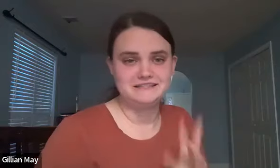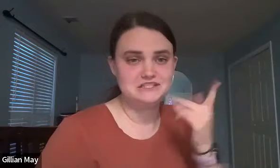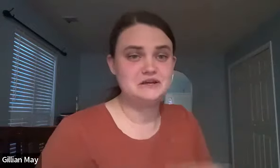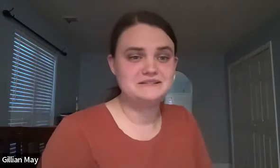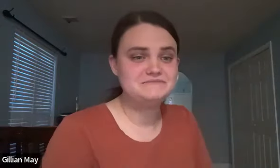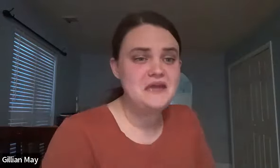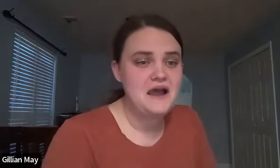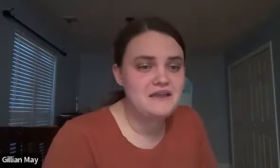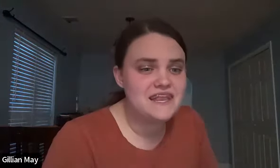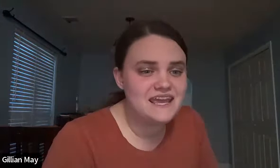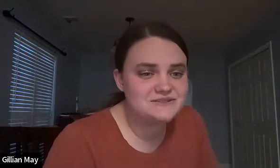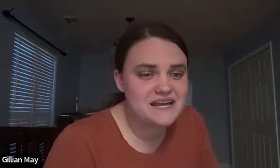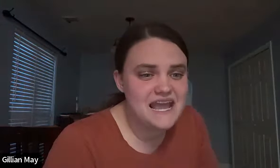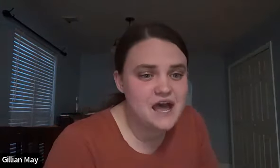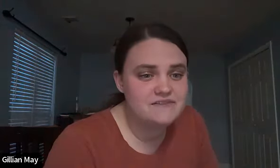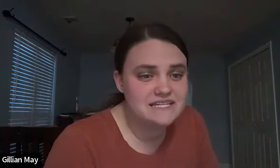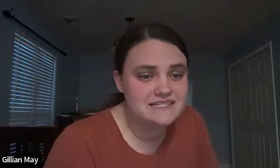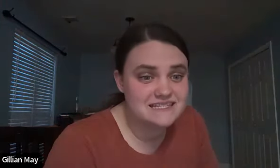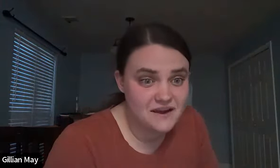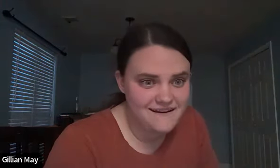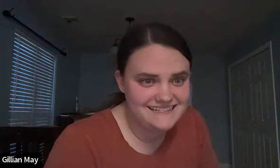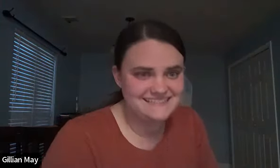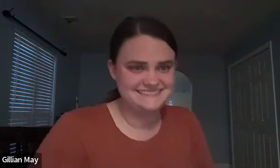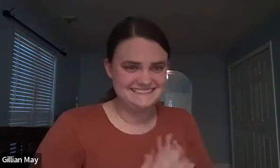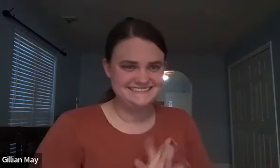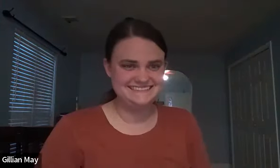just noticed. All right, the next one I have is Scott.